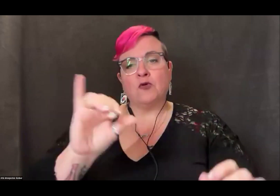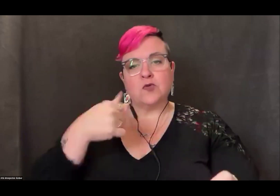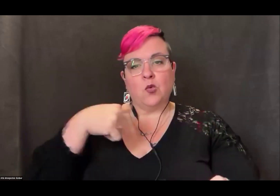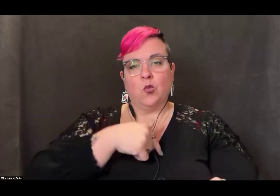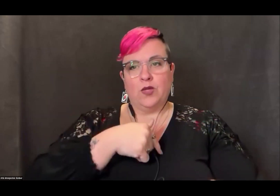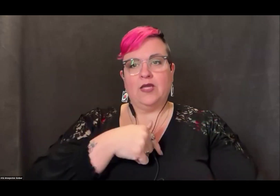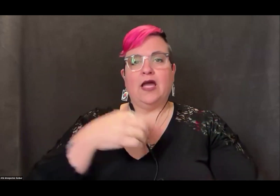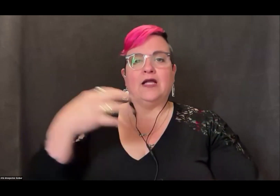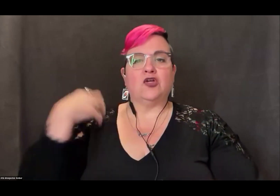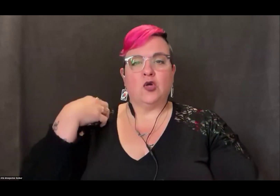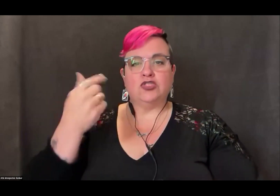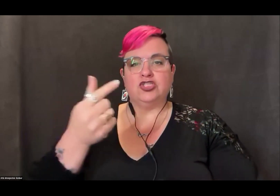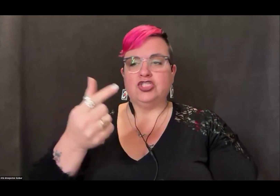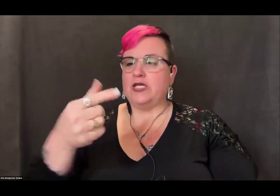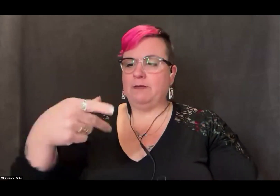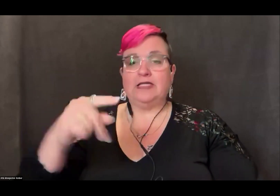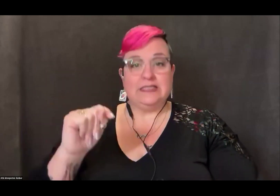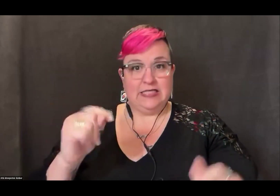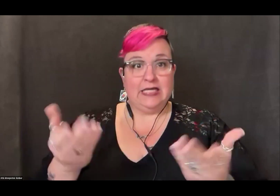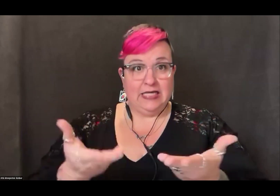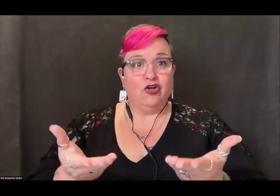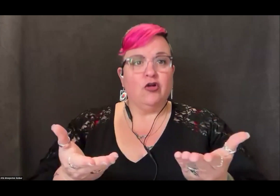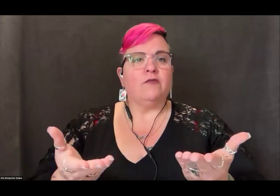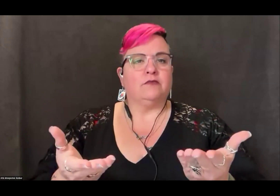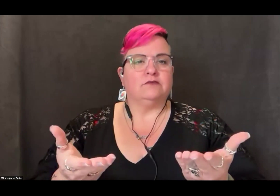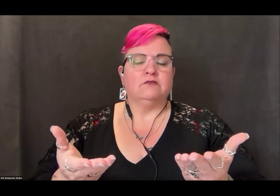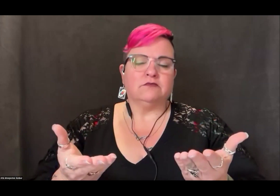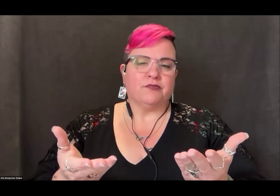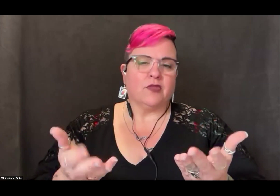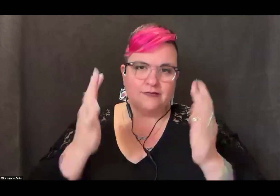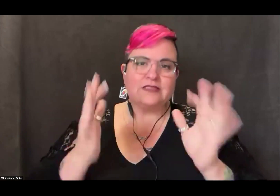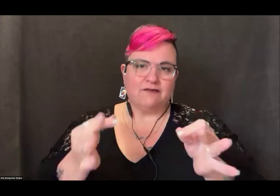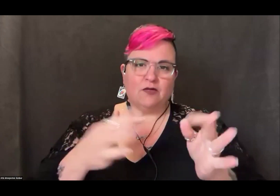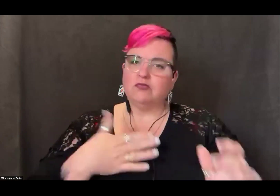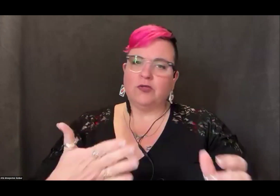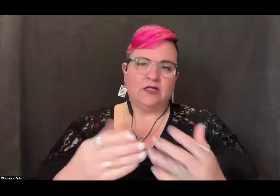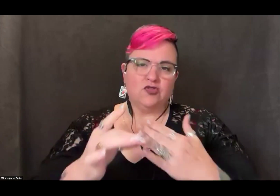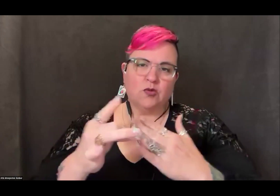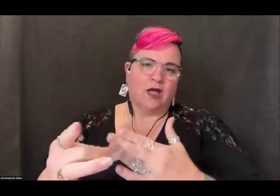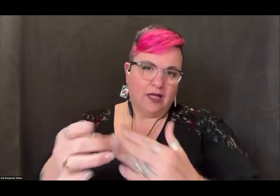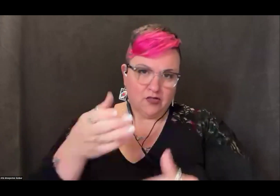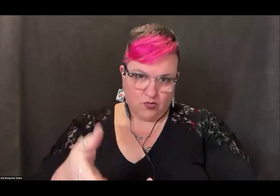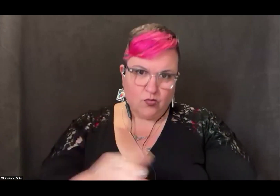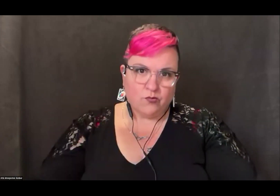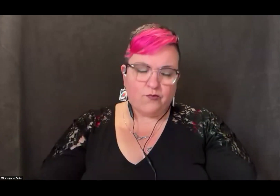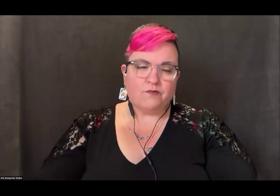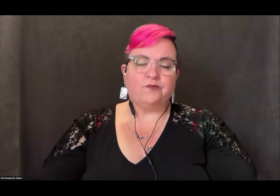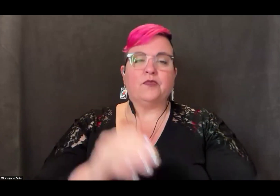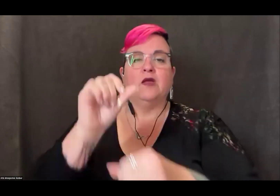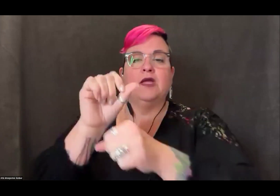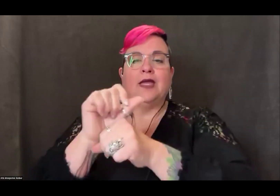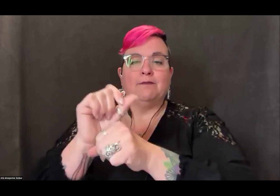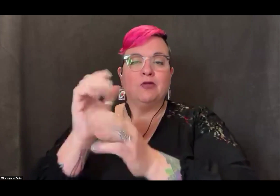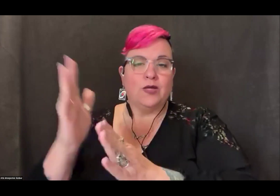at Coach GPT here, we definitely can more than willing to guide employees or